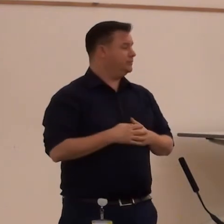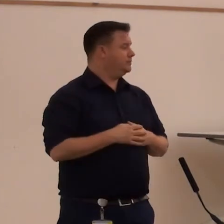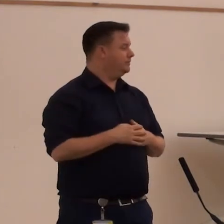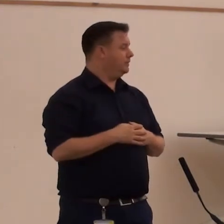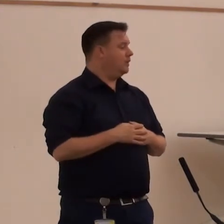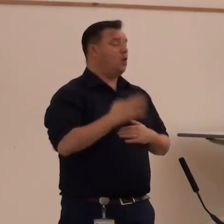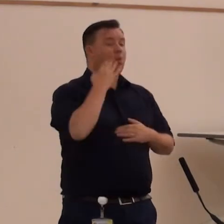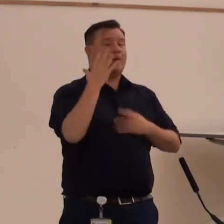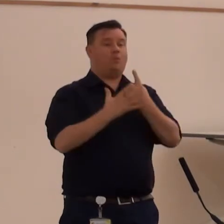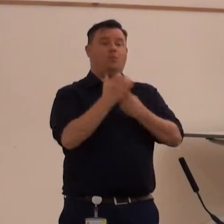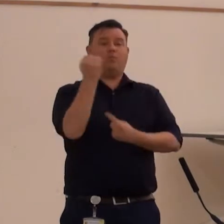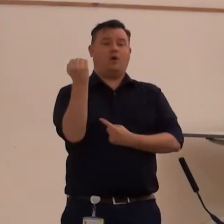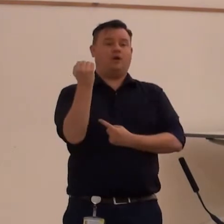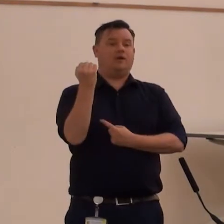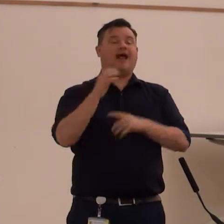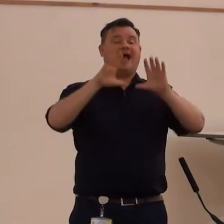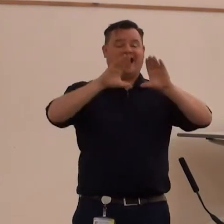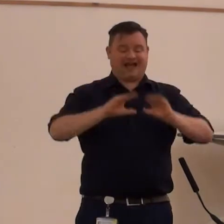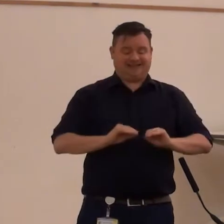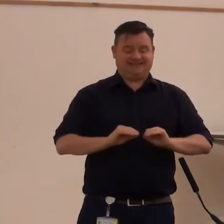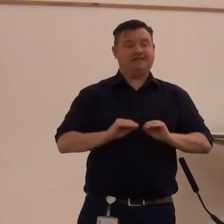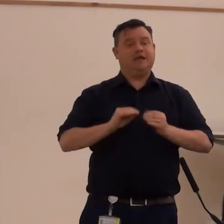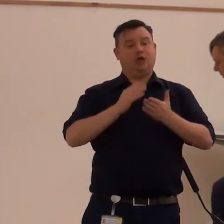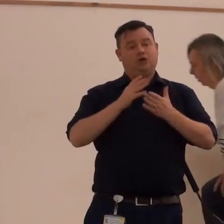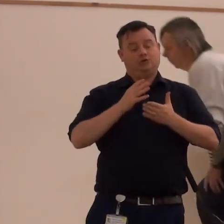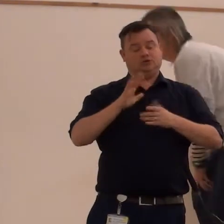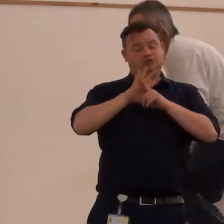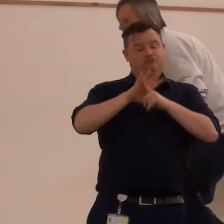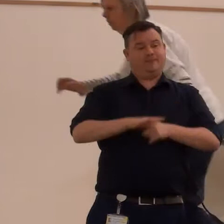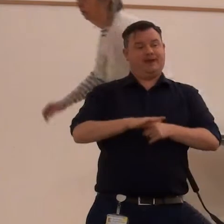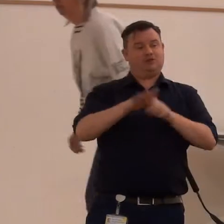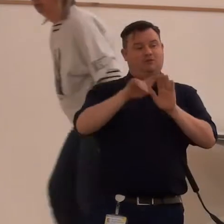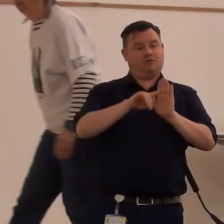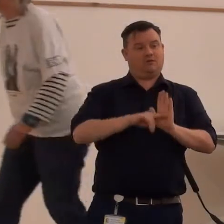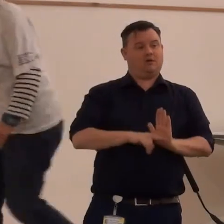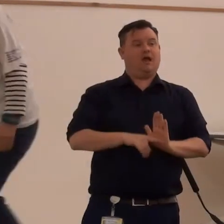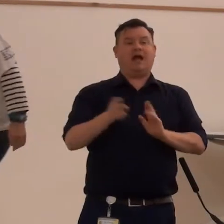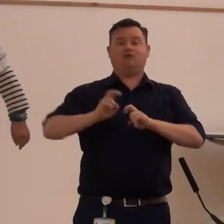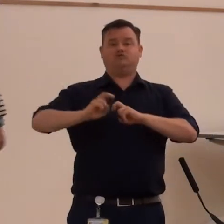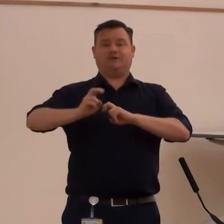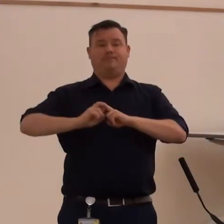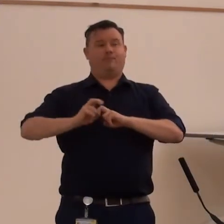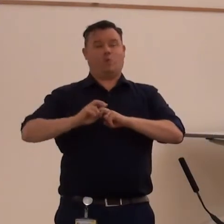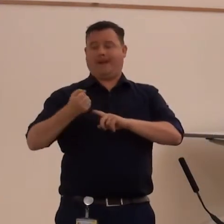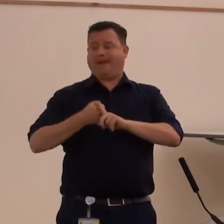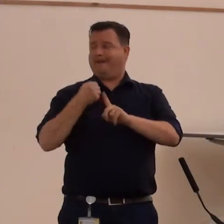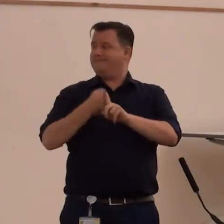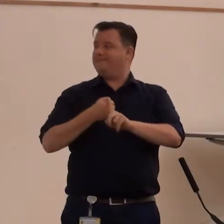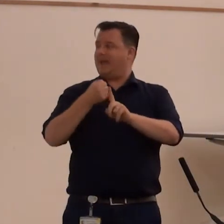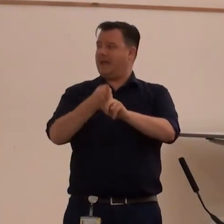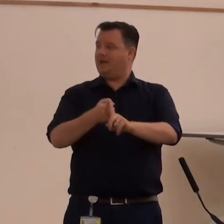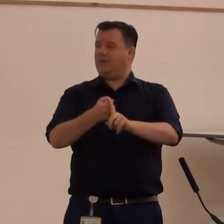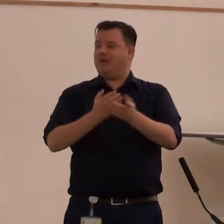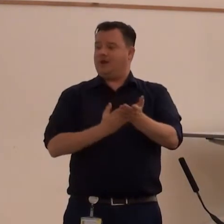we won the anti-discrimination legislation and the accessible transport campaigns, we went for